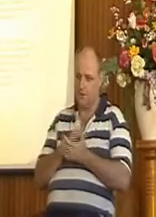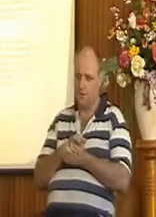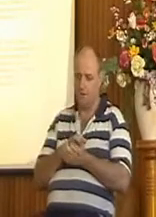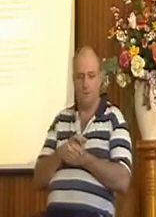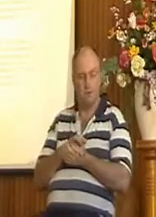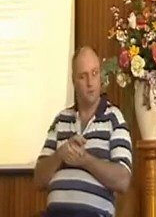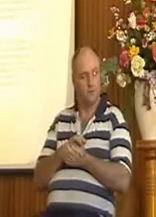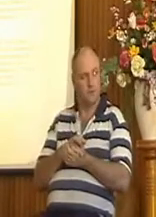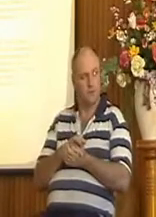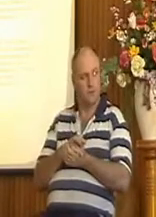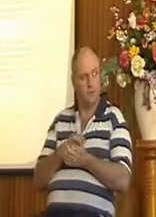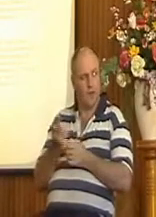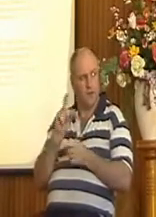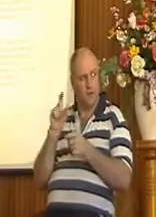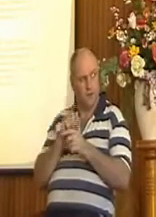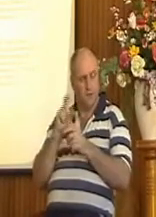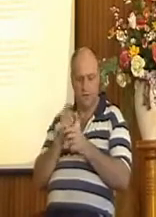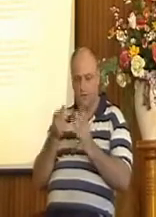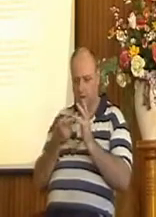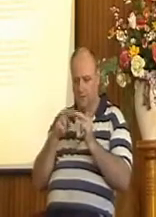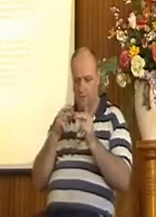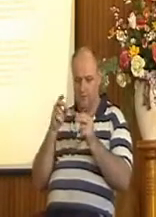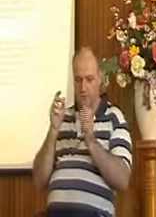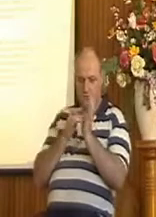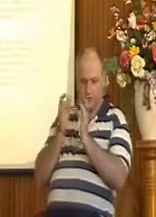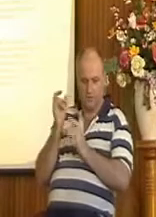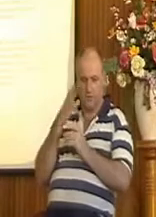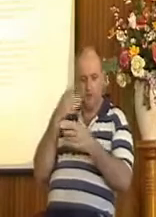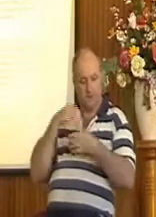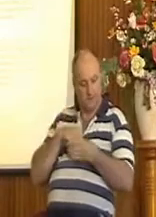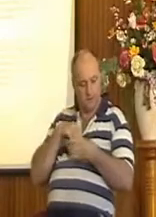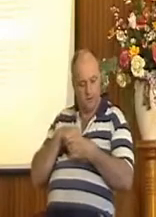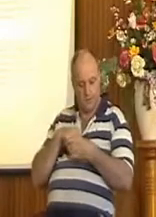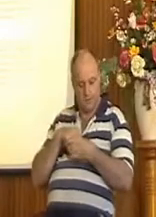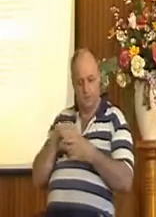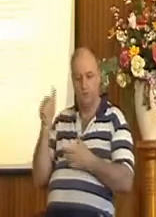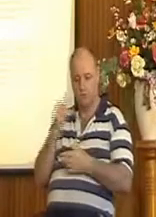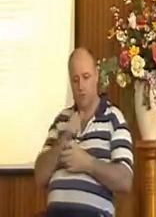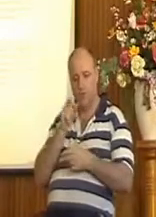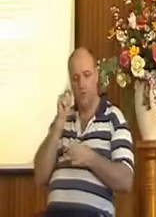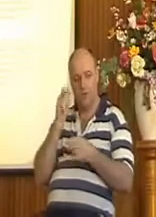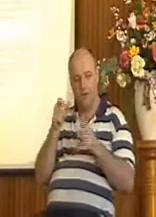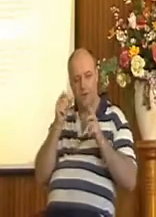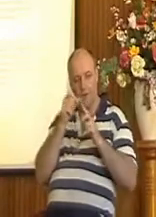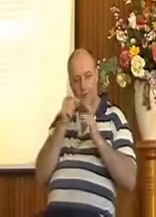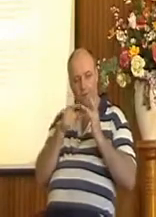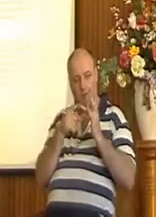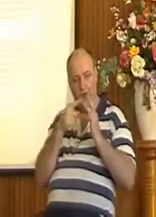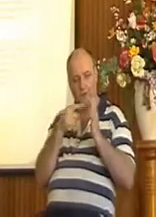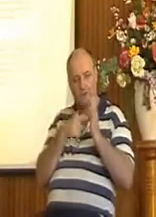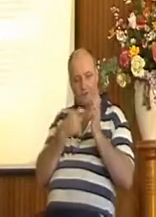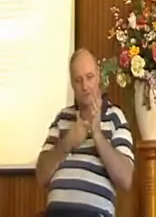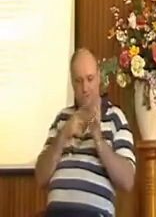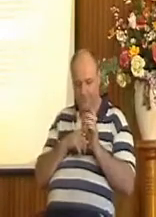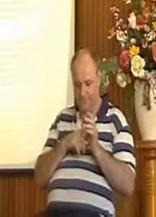And the creation of Christ within should be a poetry. We Aussies don't have too much poetry